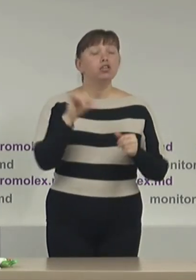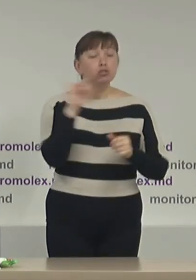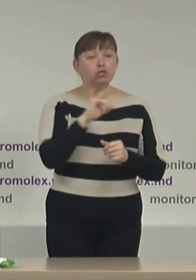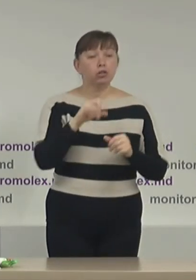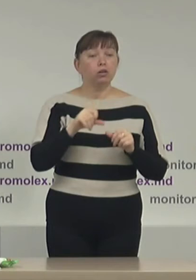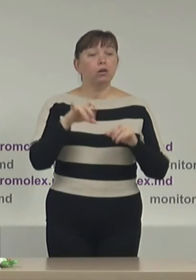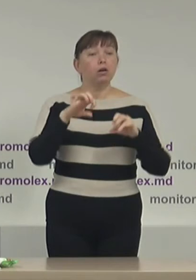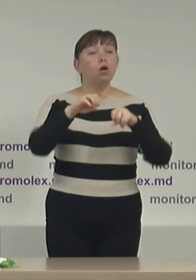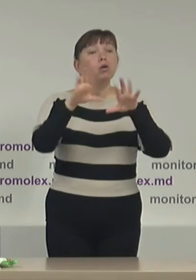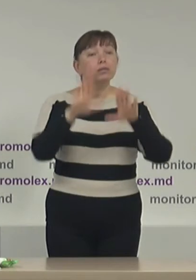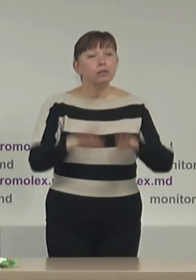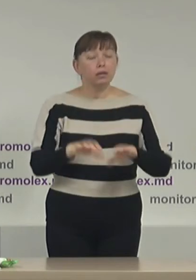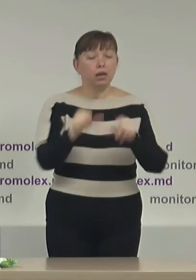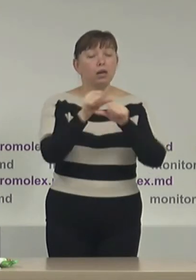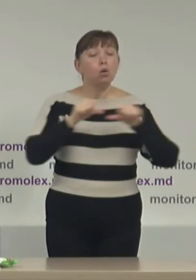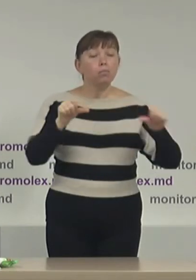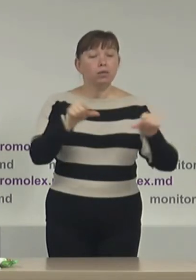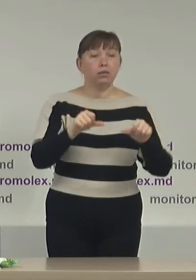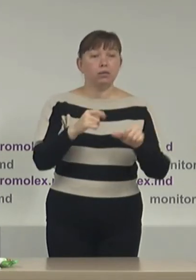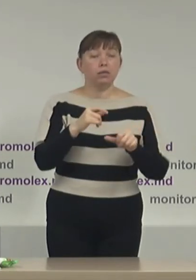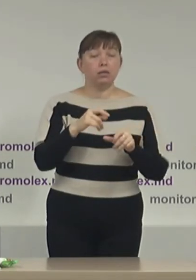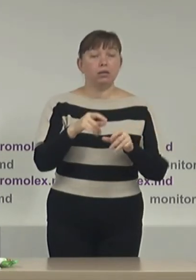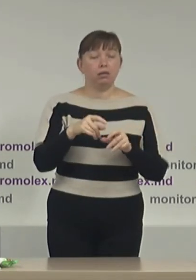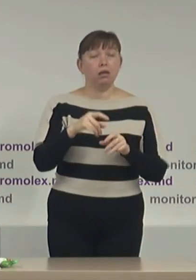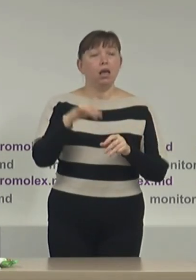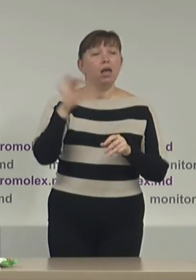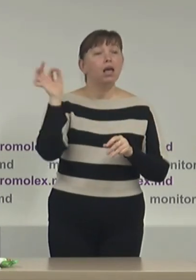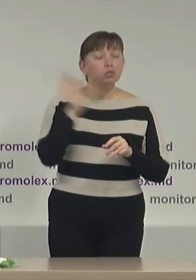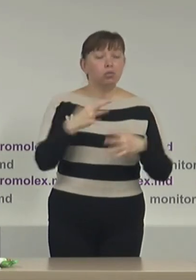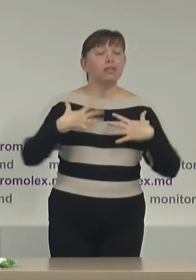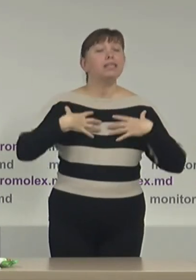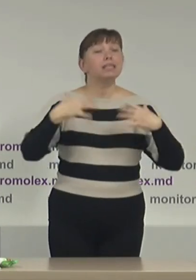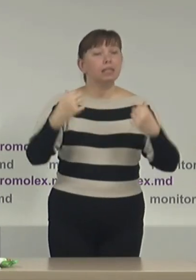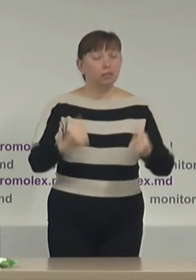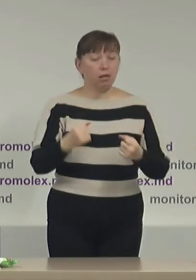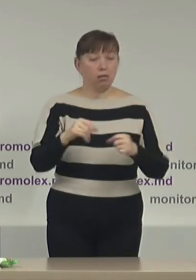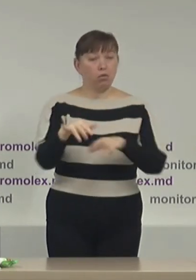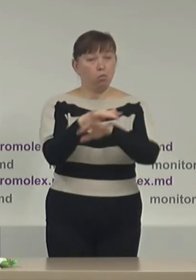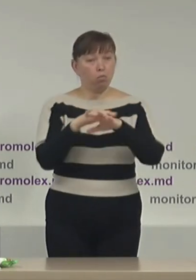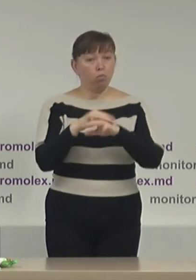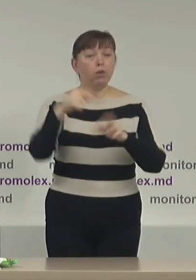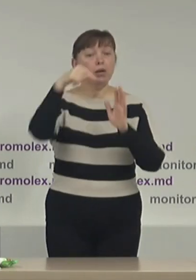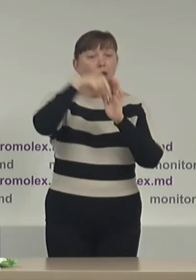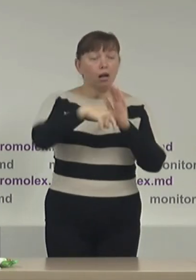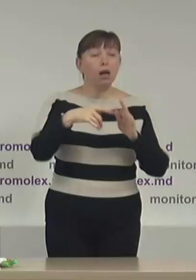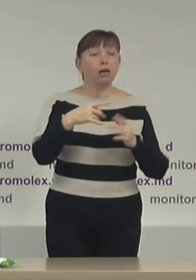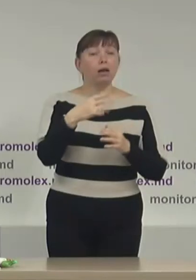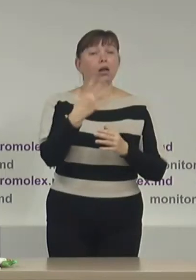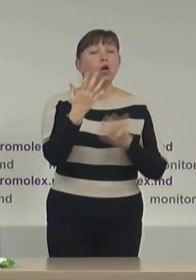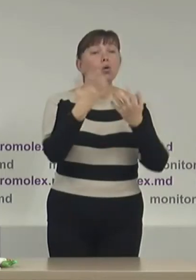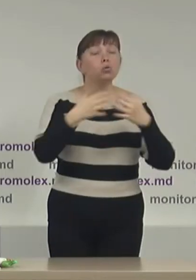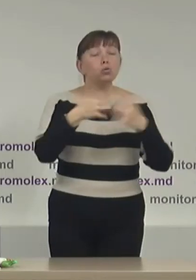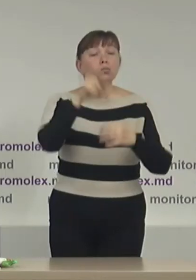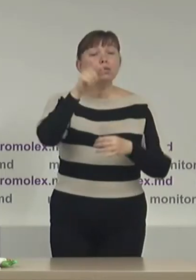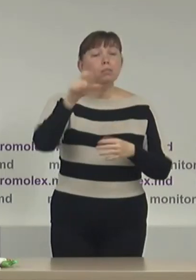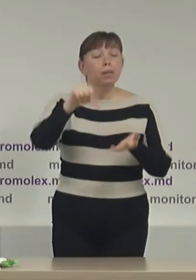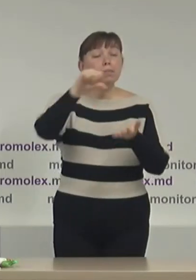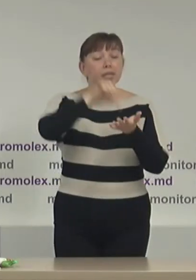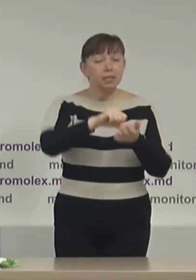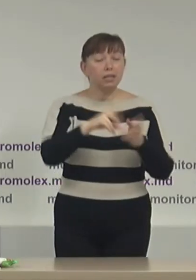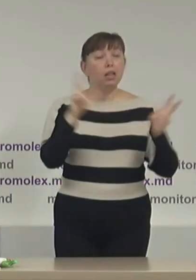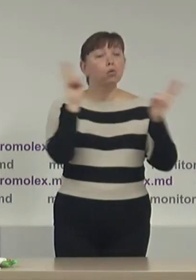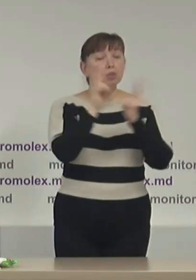current law, especially with the decisions of the National Extraordinary Commission in Public